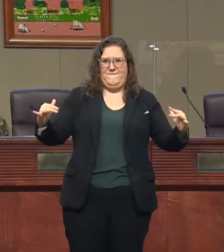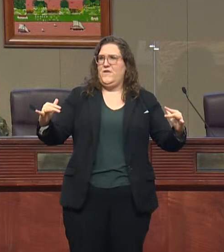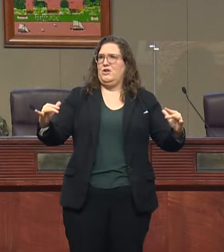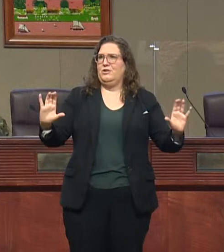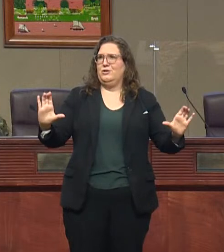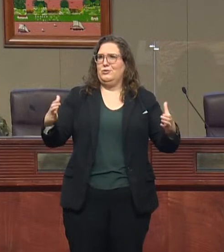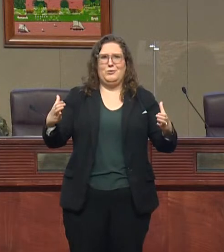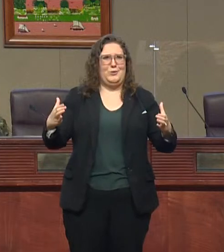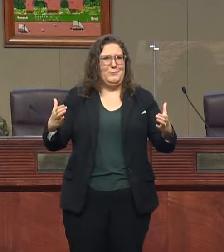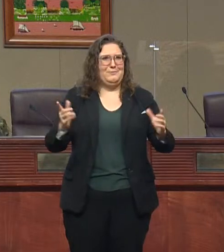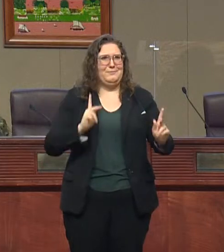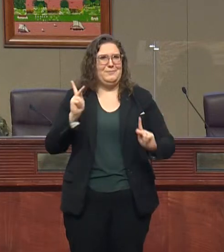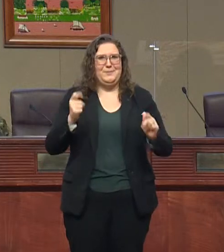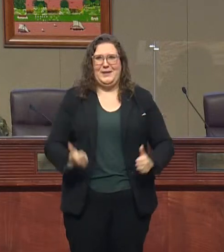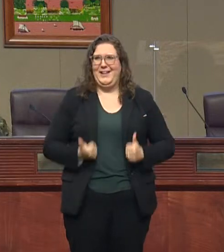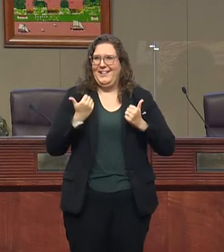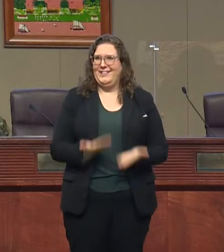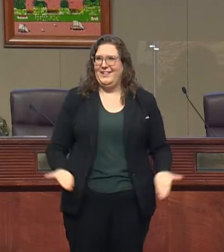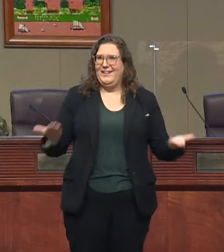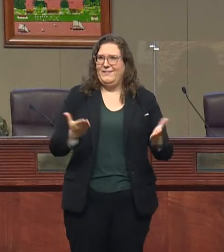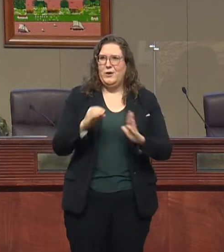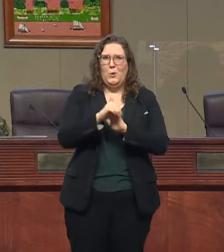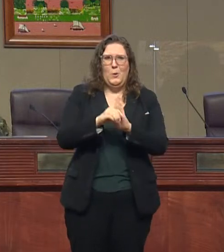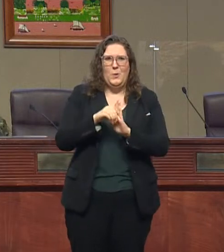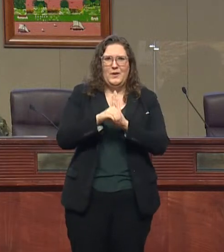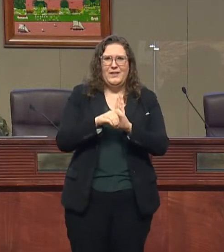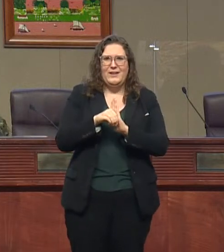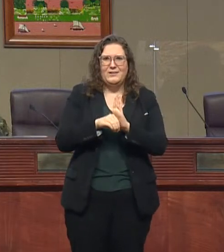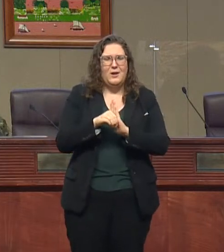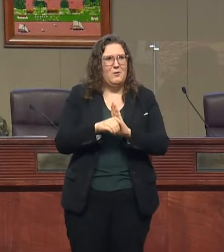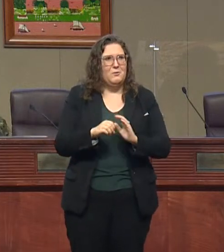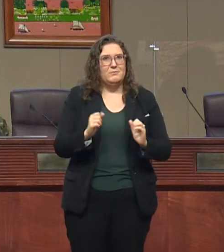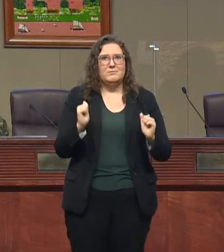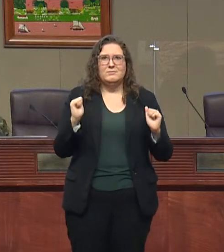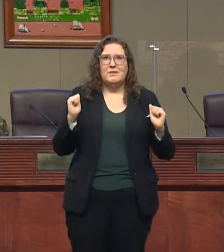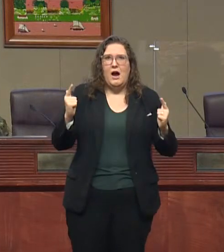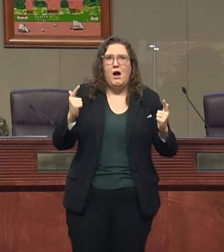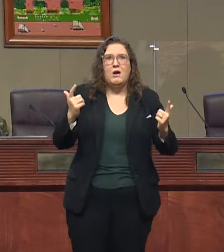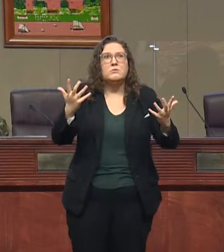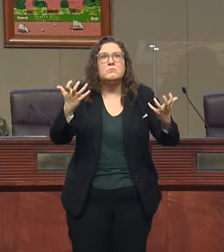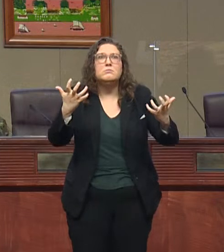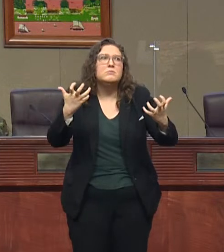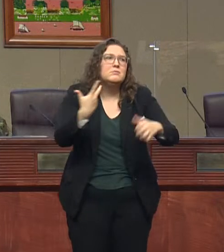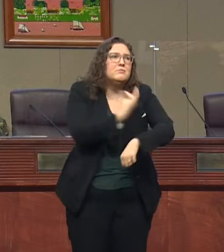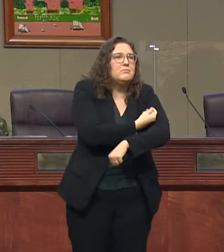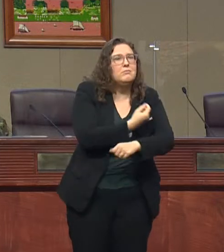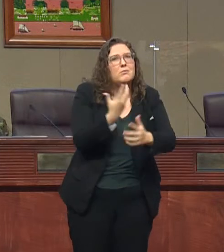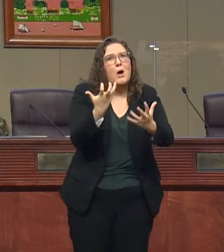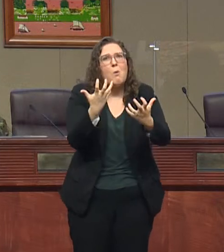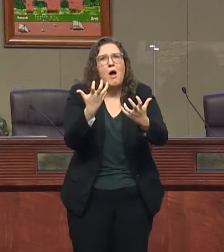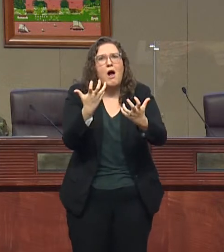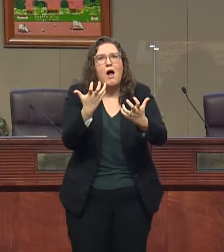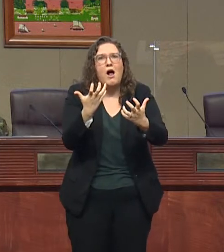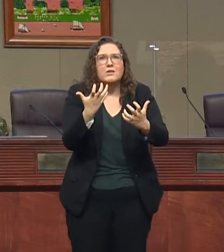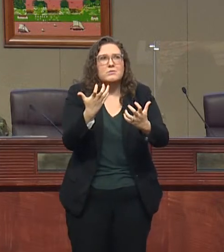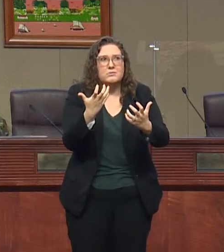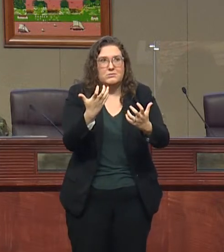in who are asking to be vaccinated, and so we want to be able to meet that